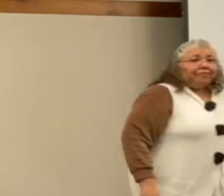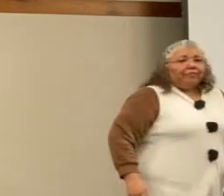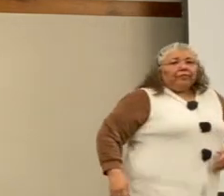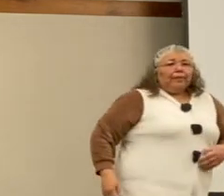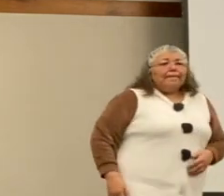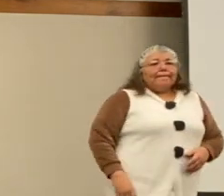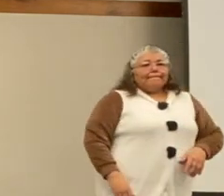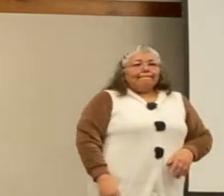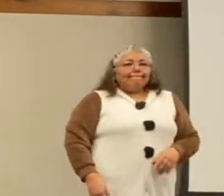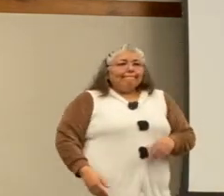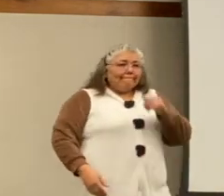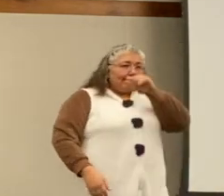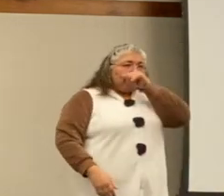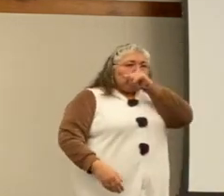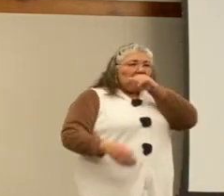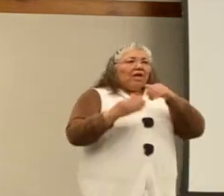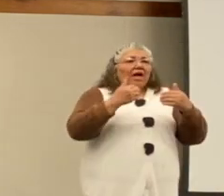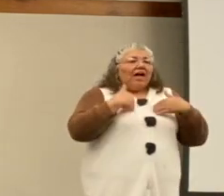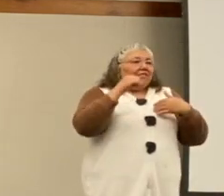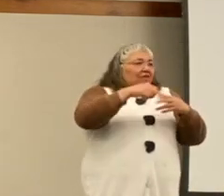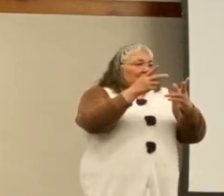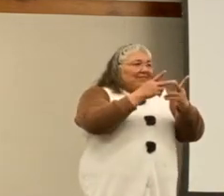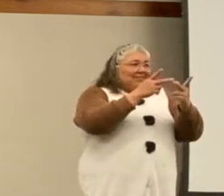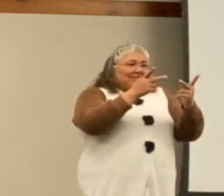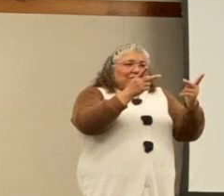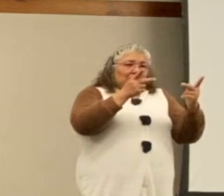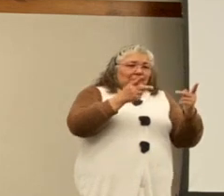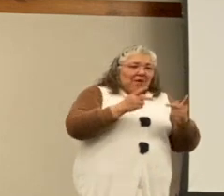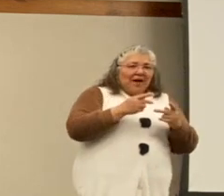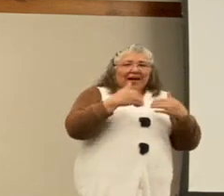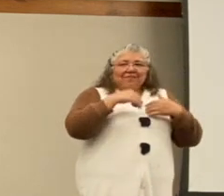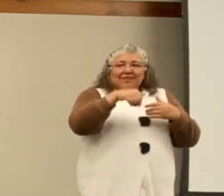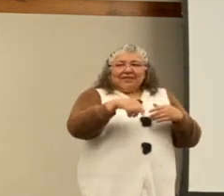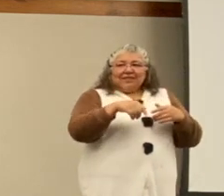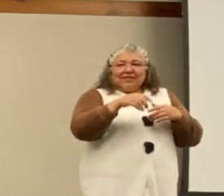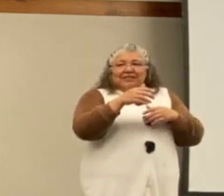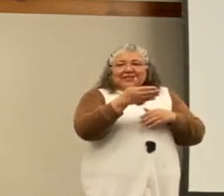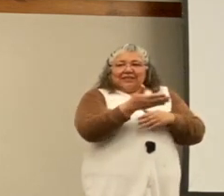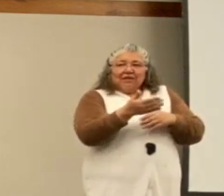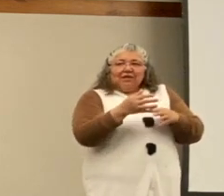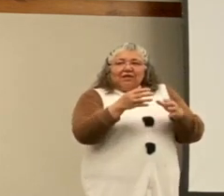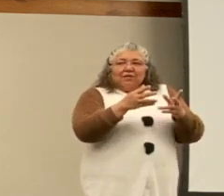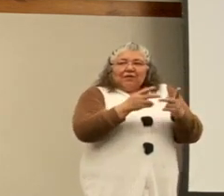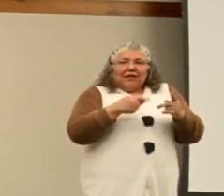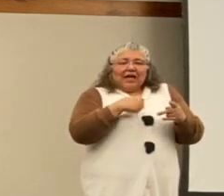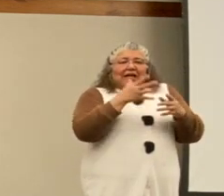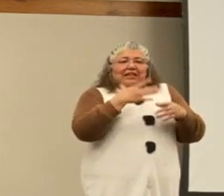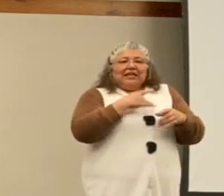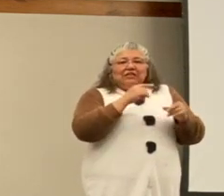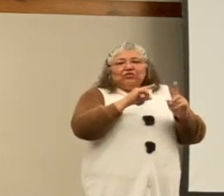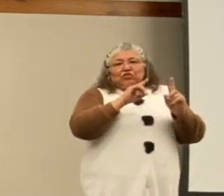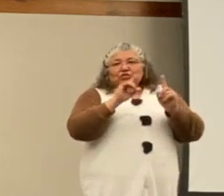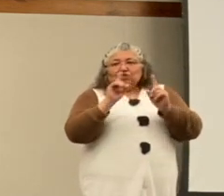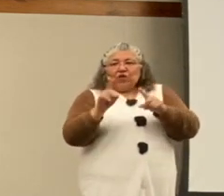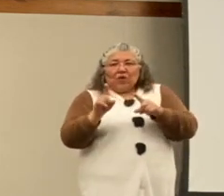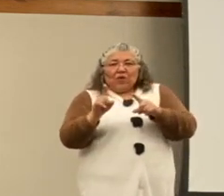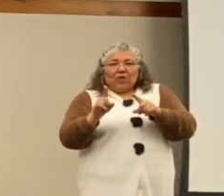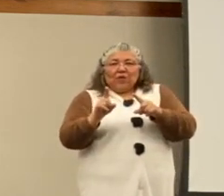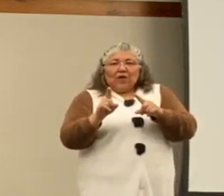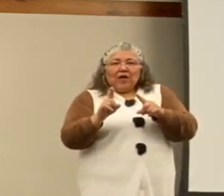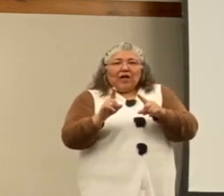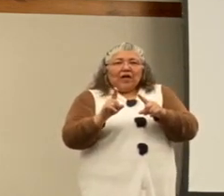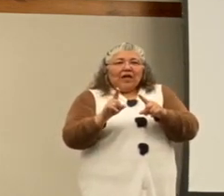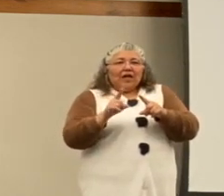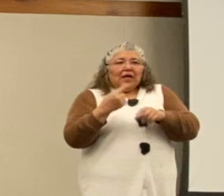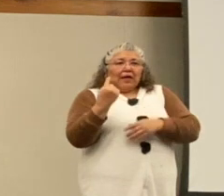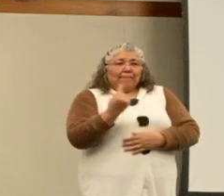I have this spot, I have this place that I like to just go and be alone